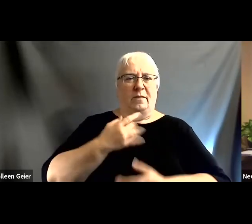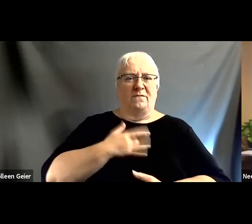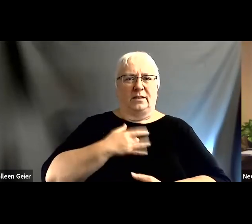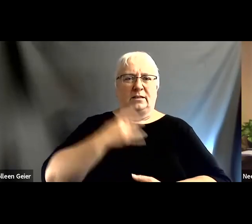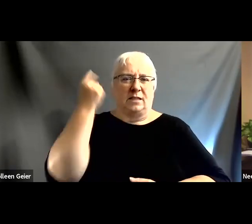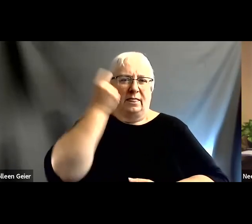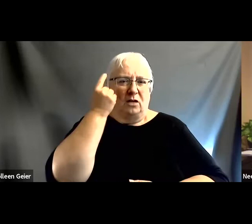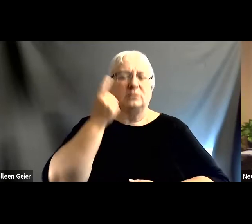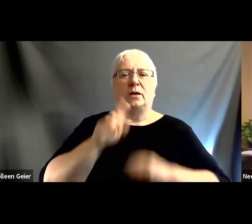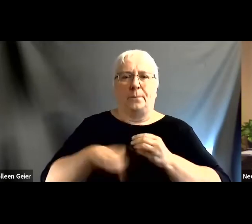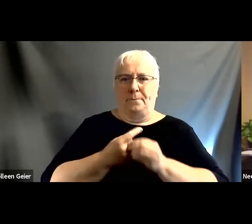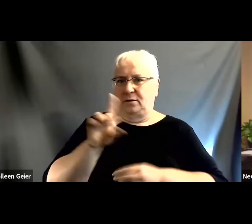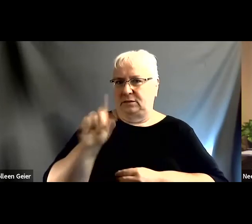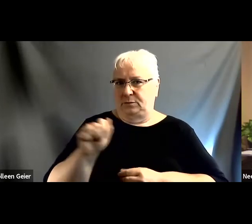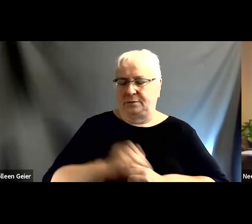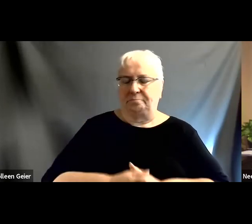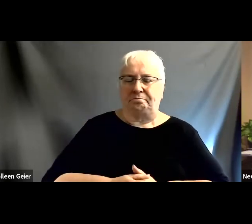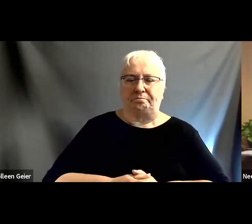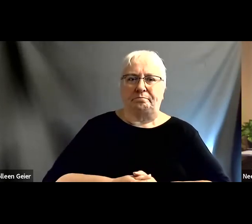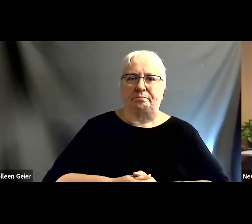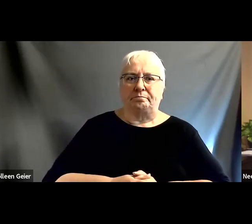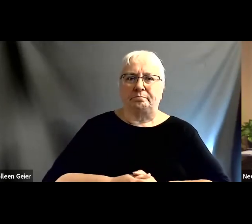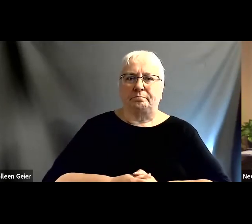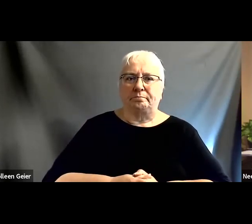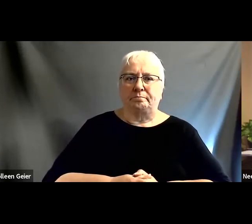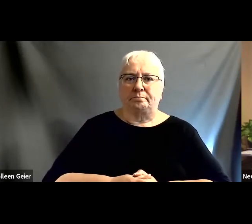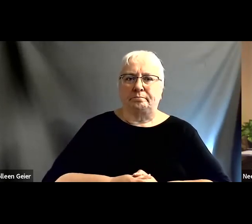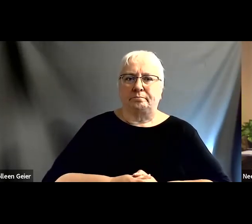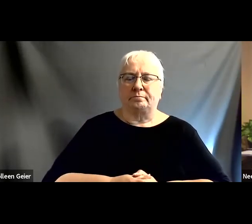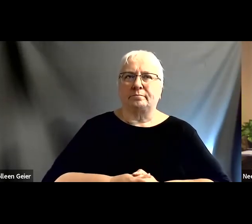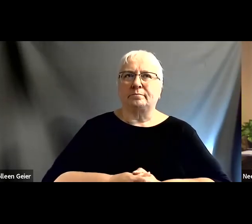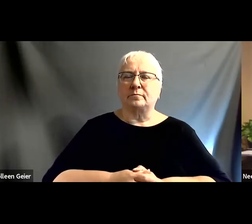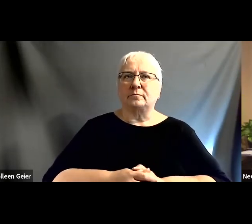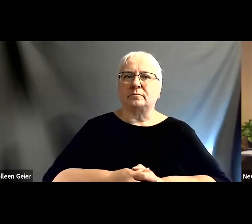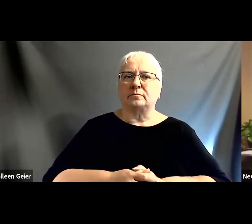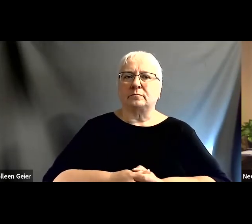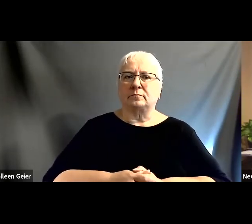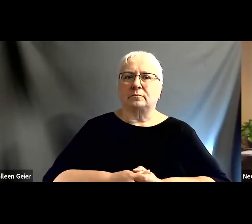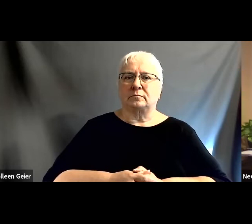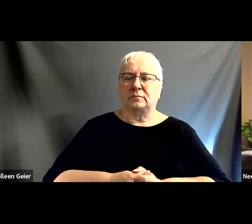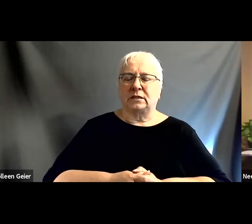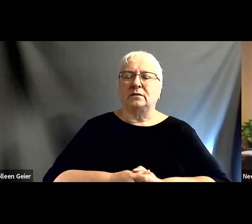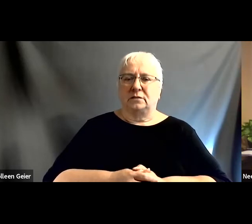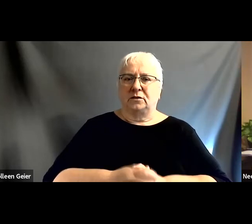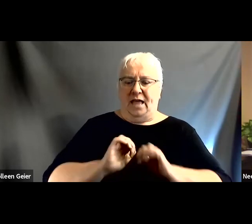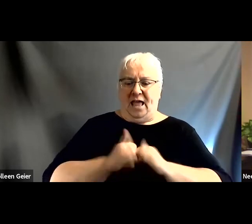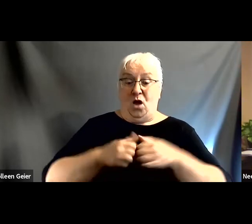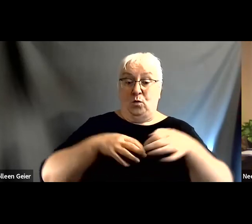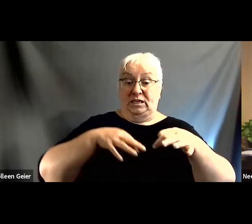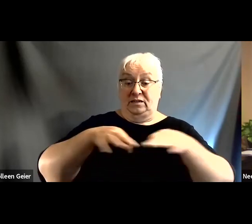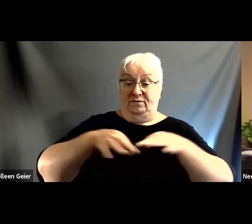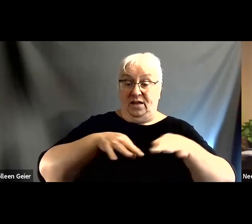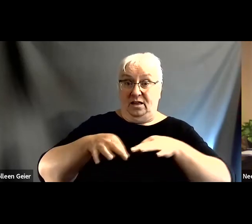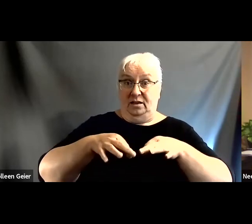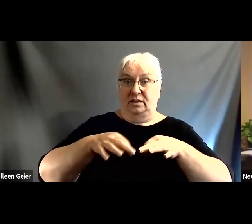one of the most important things is the way we talk about, the way we define, and the words that we use to, the terms